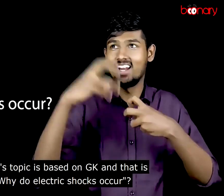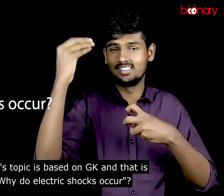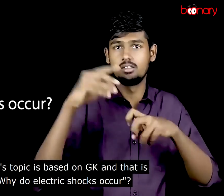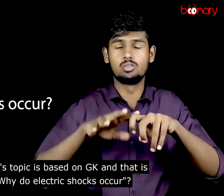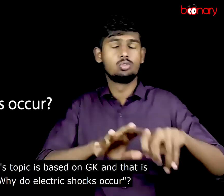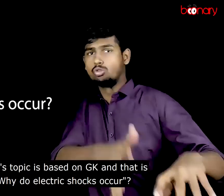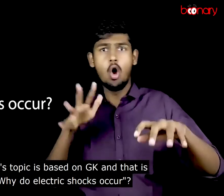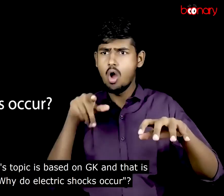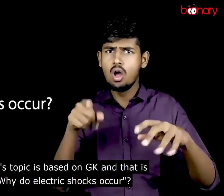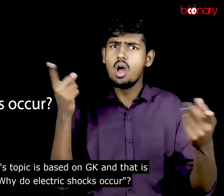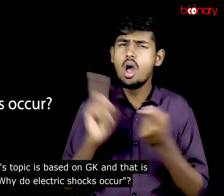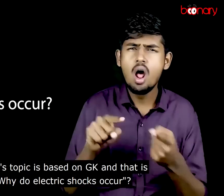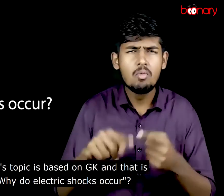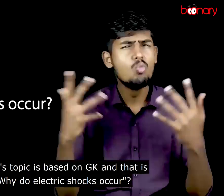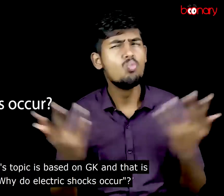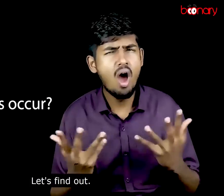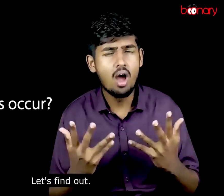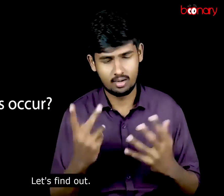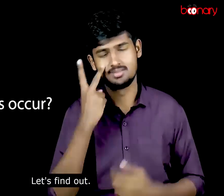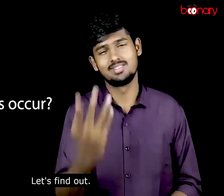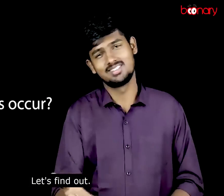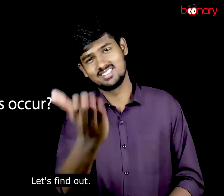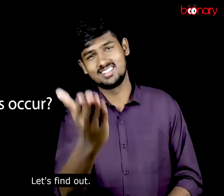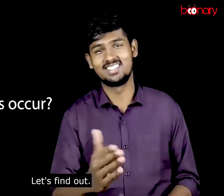do electric shocks occur? Let's find out.